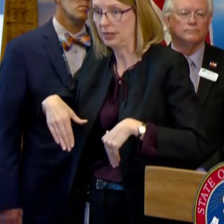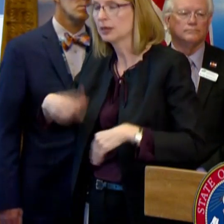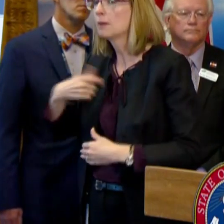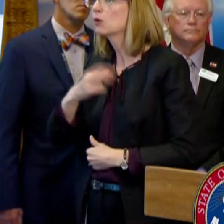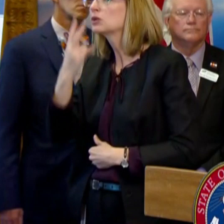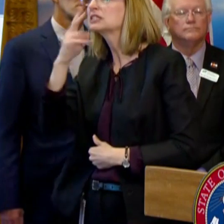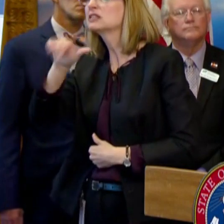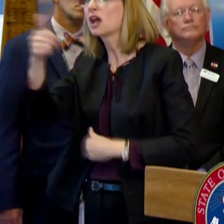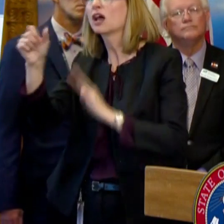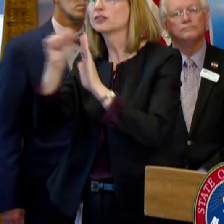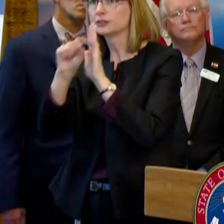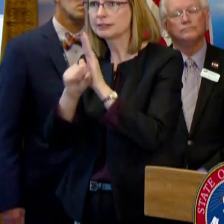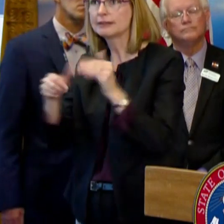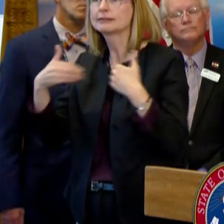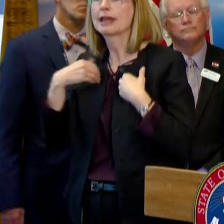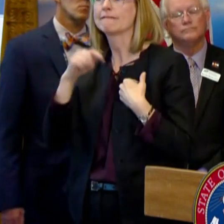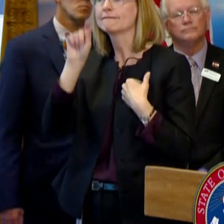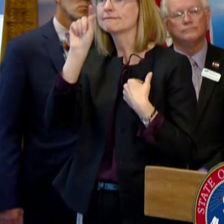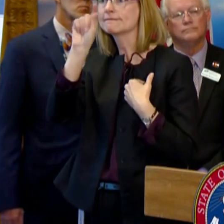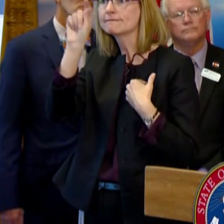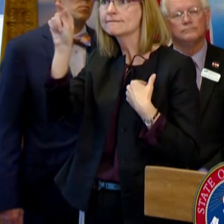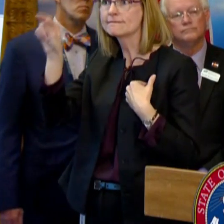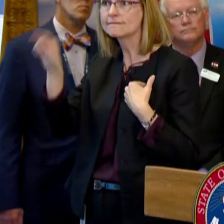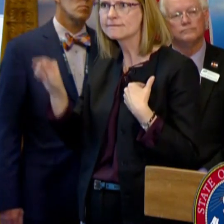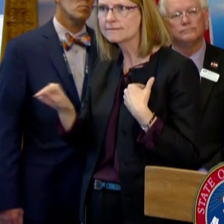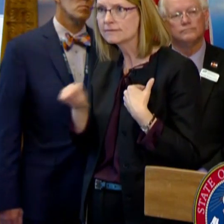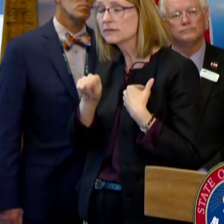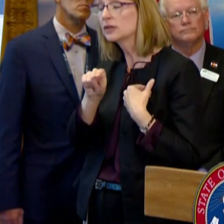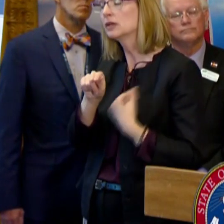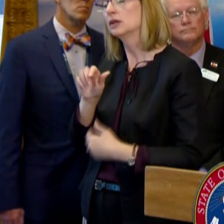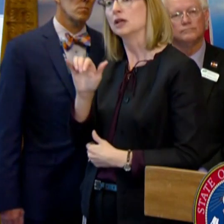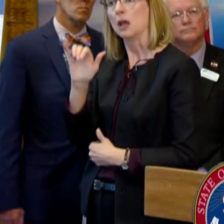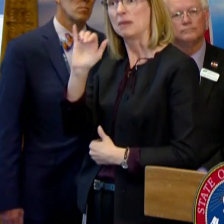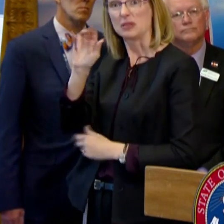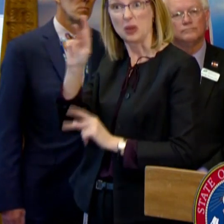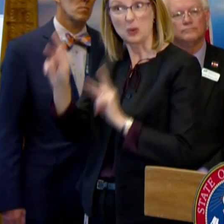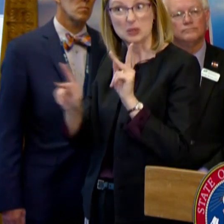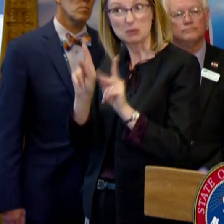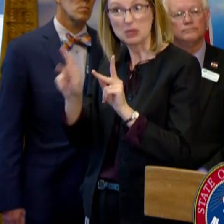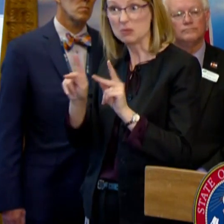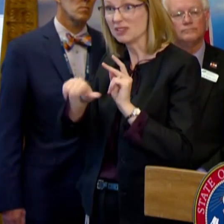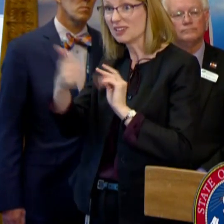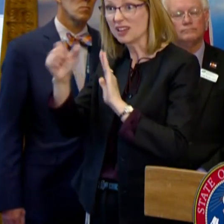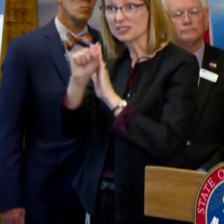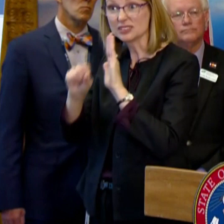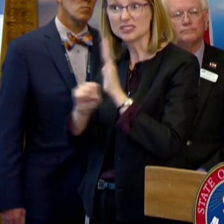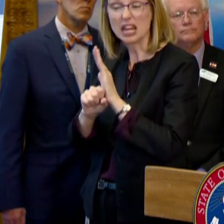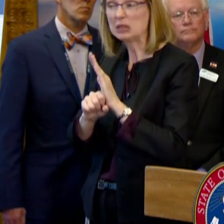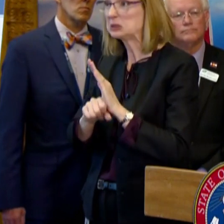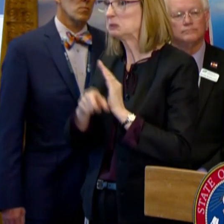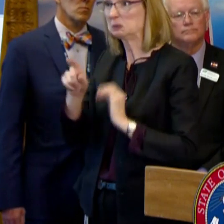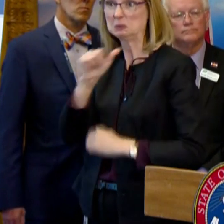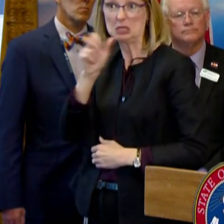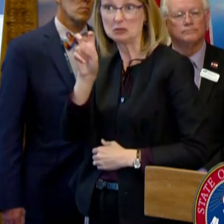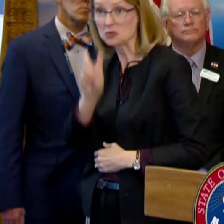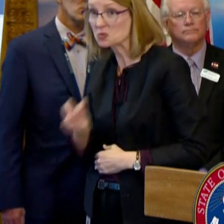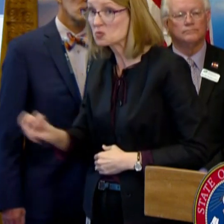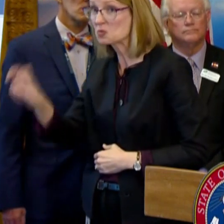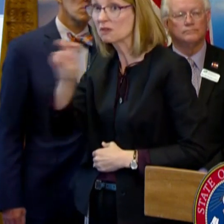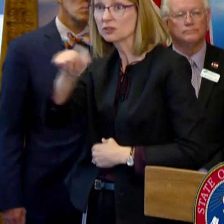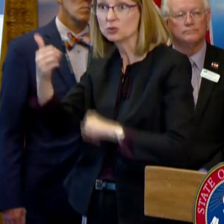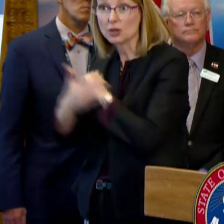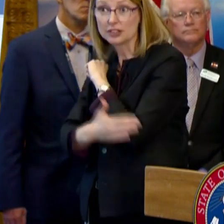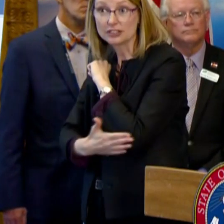this means there are cases of infected individuals who did not have relevant travel history or exposure to another known